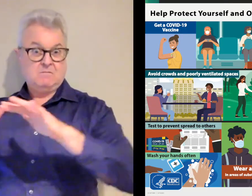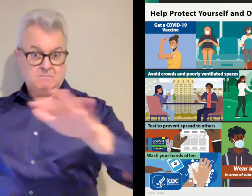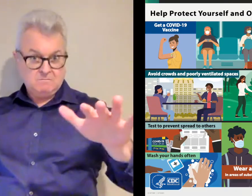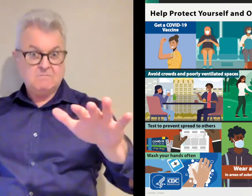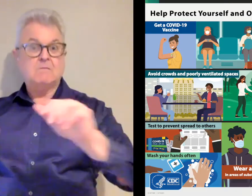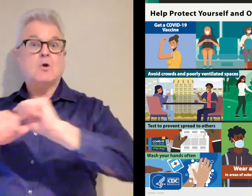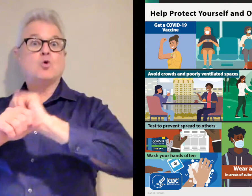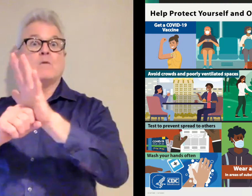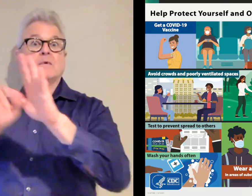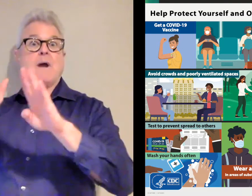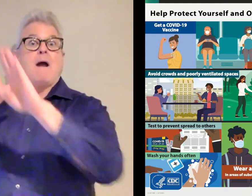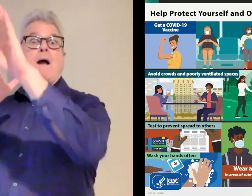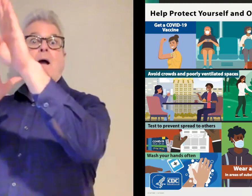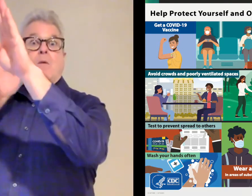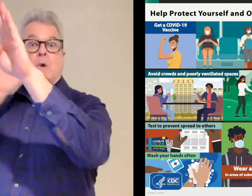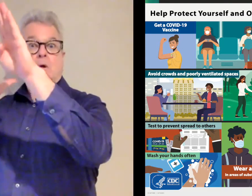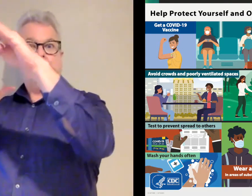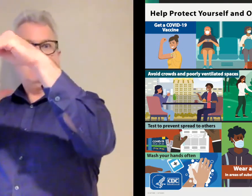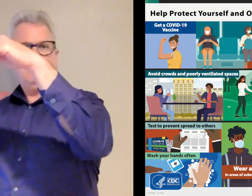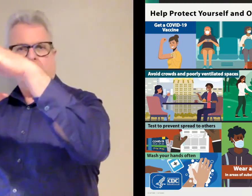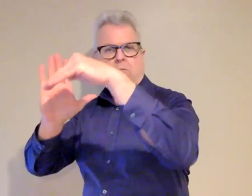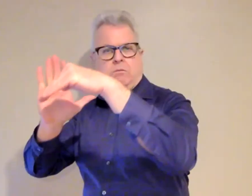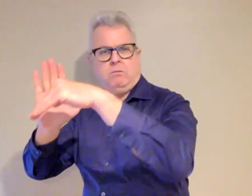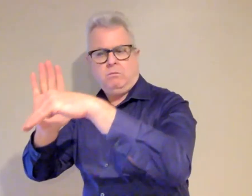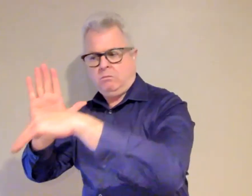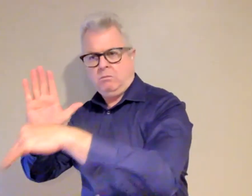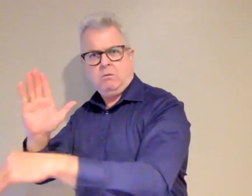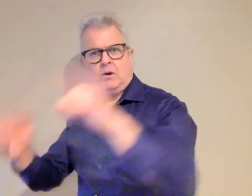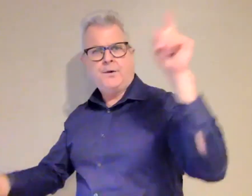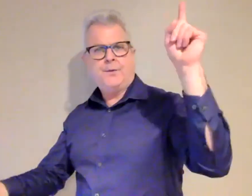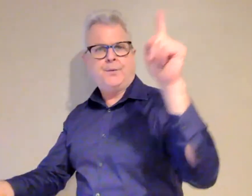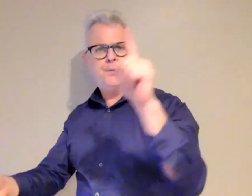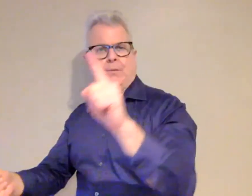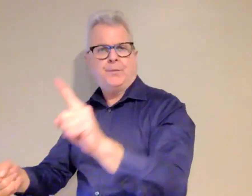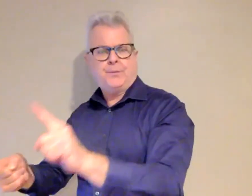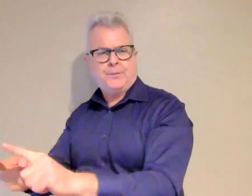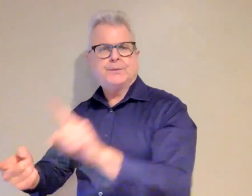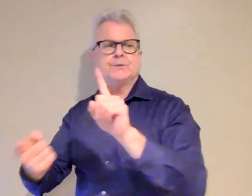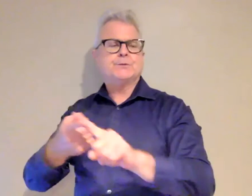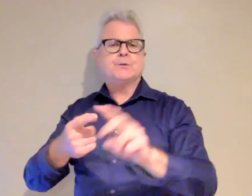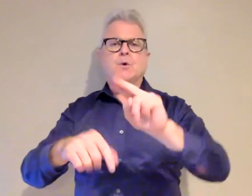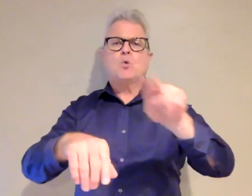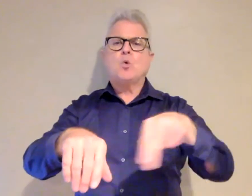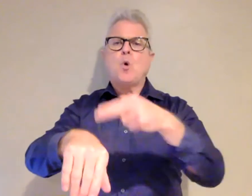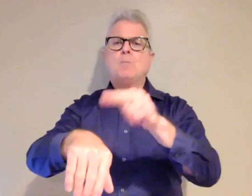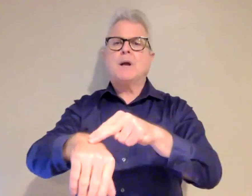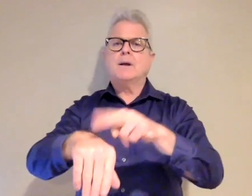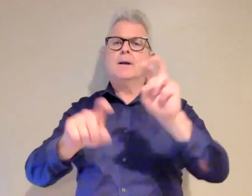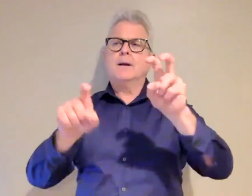us together can circumvent the surge, where we can reduce the spread